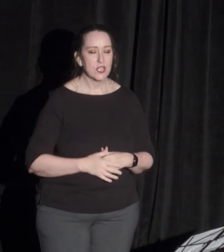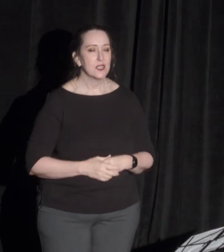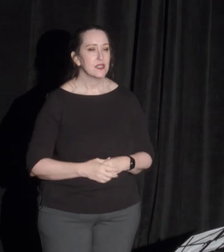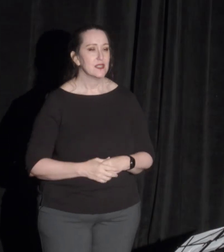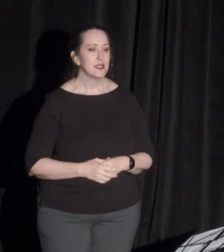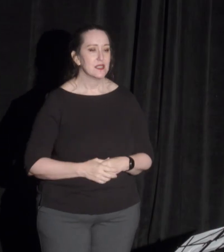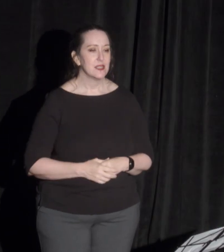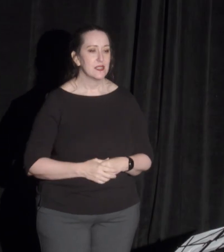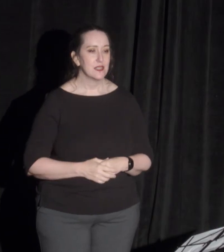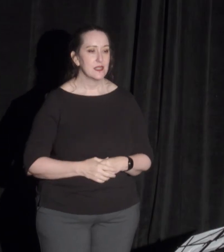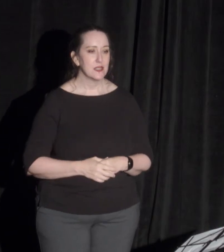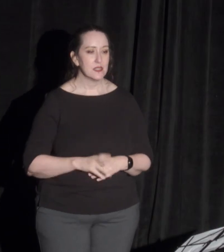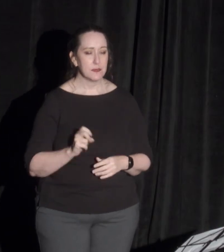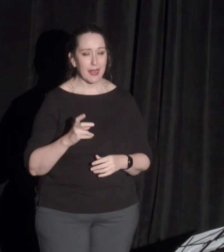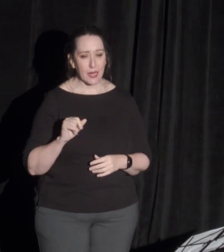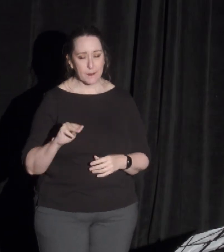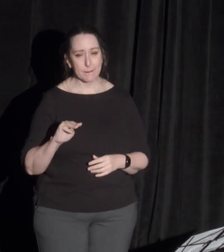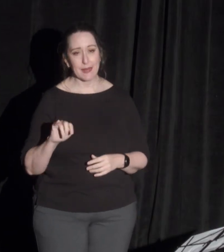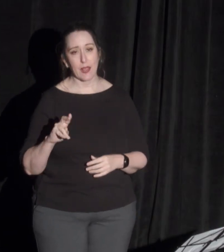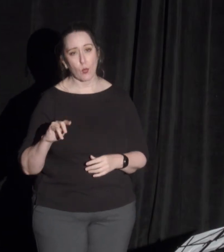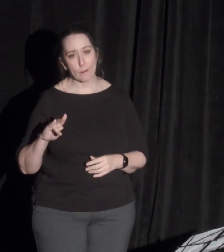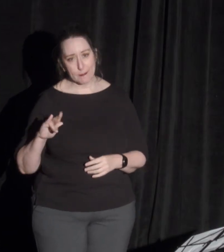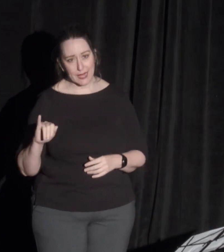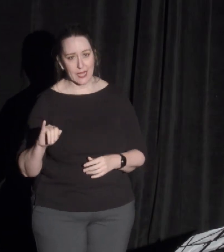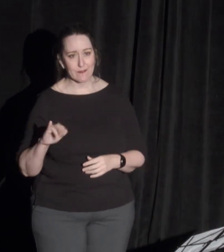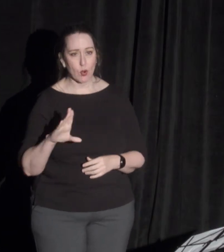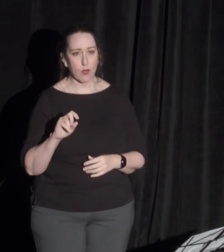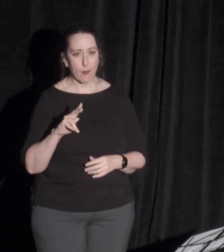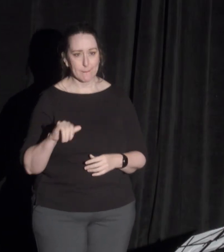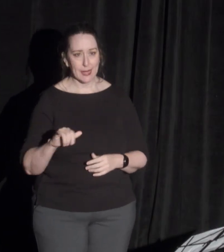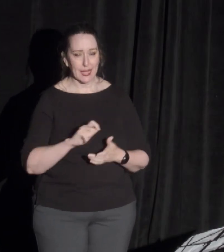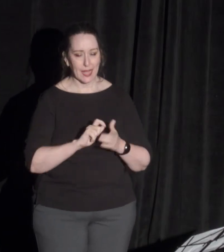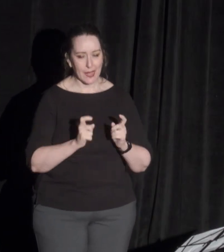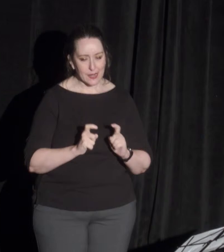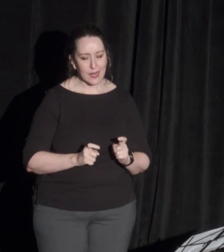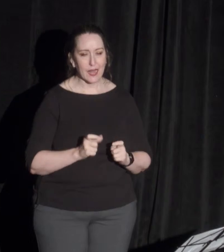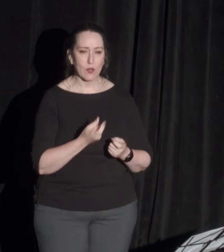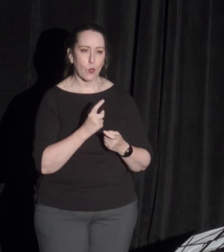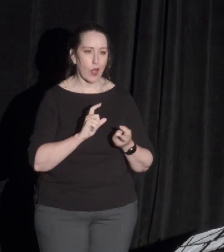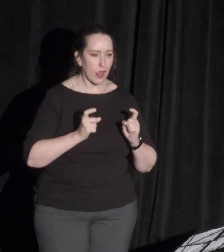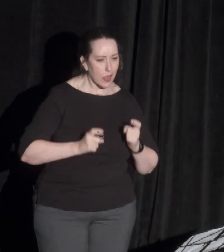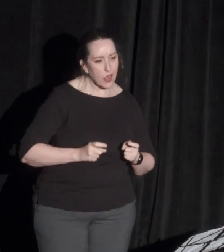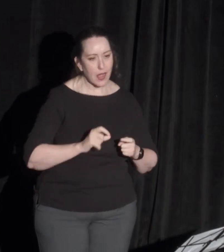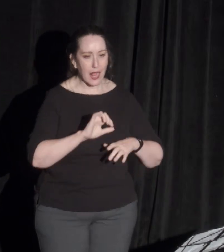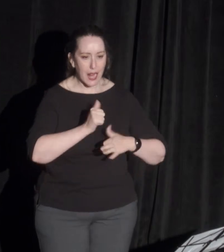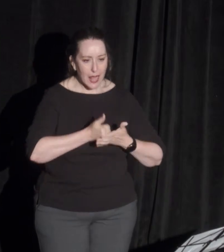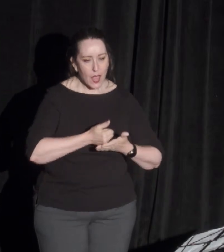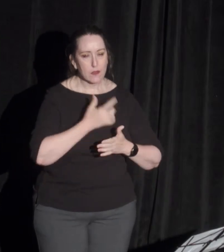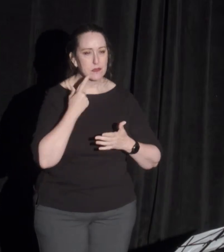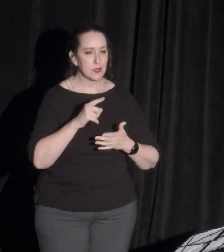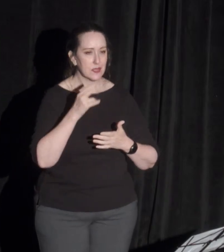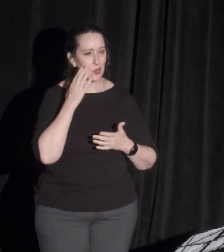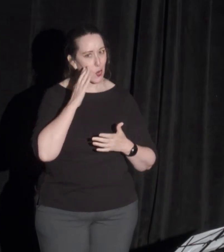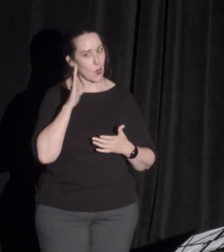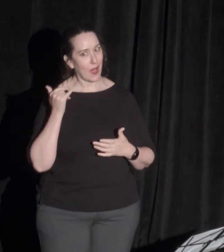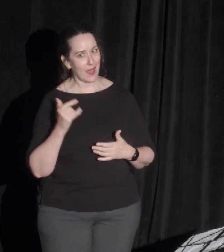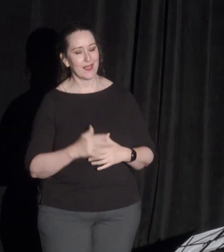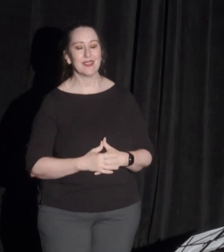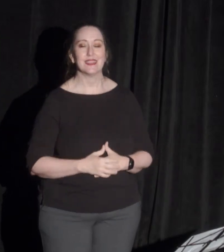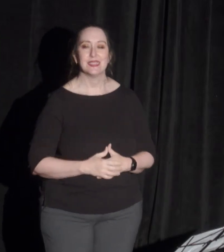To Tomatum and Naomi for copy editing, and everyone who wrangled the layout on the story. If you read it, you know why.